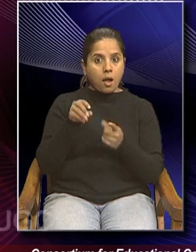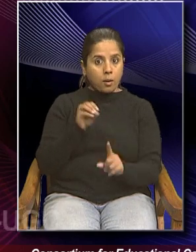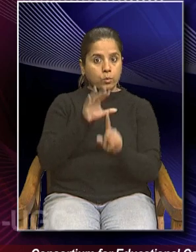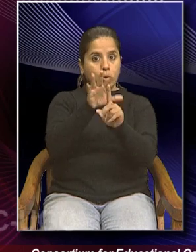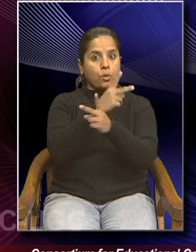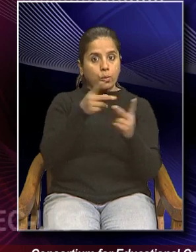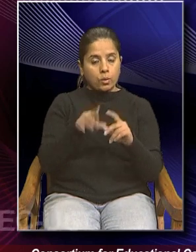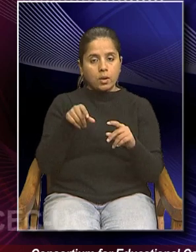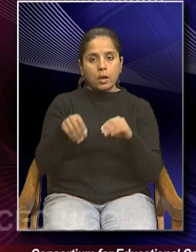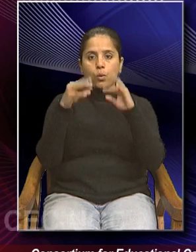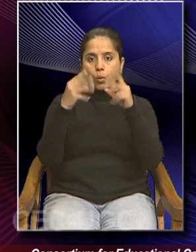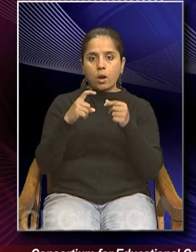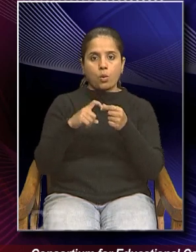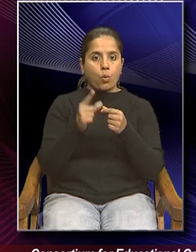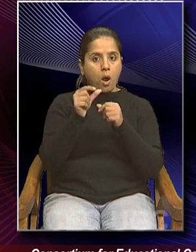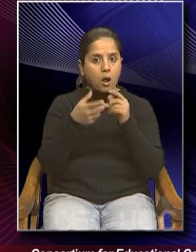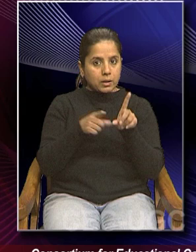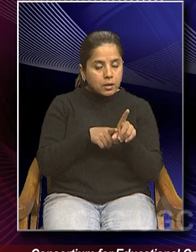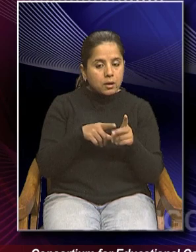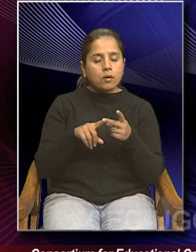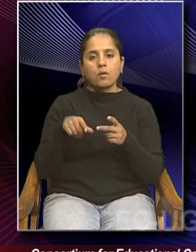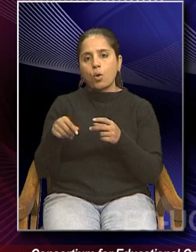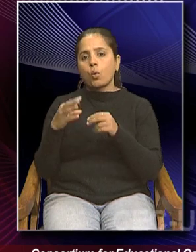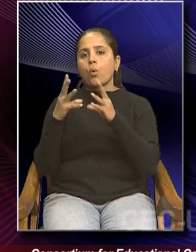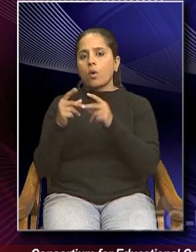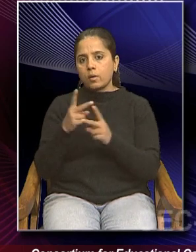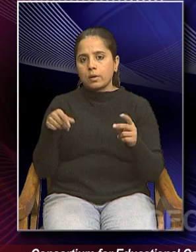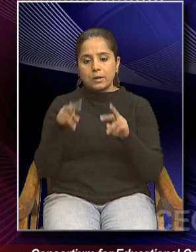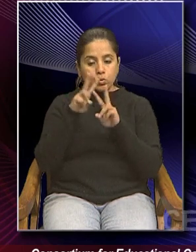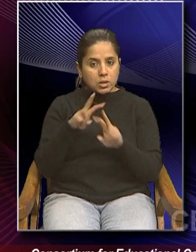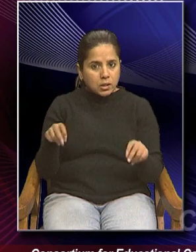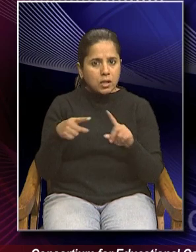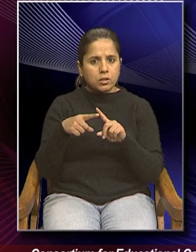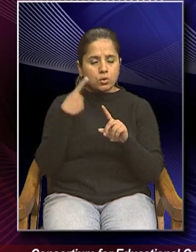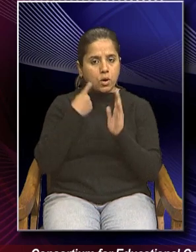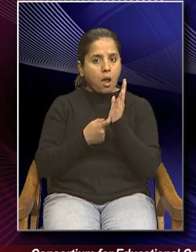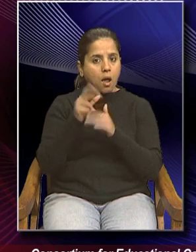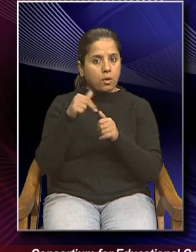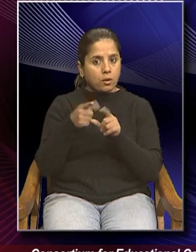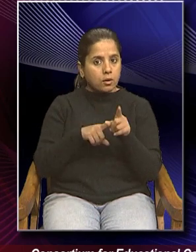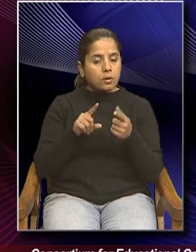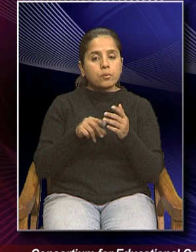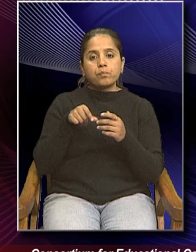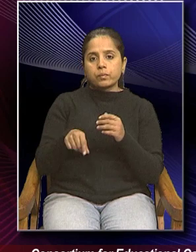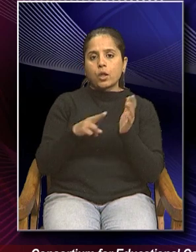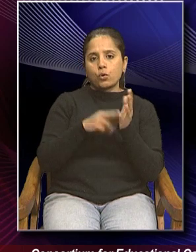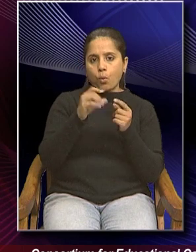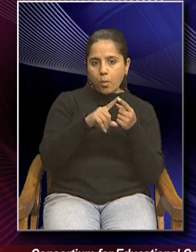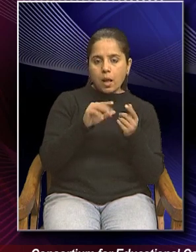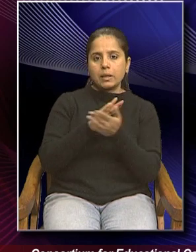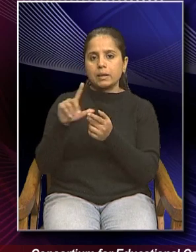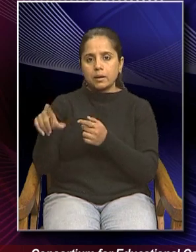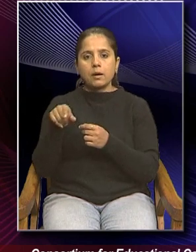combining quantitative and qualitative research. Research triangulation, as defined by Noble and Heal,